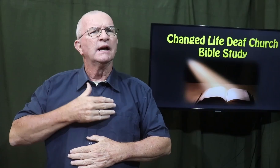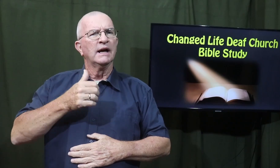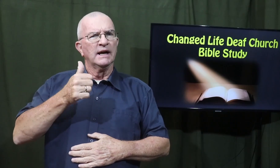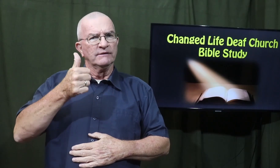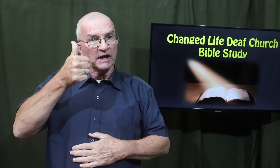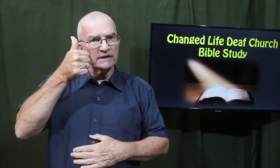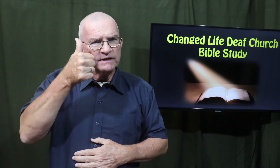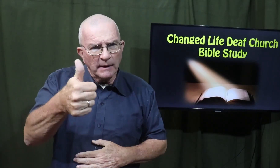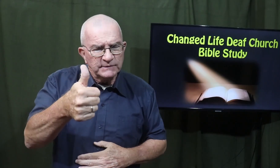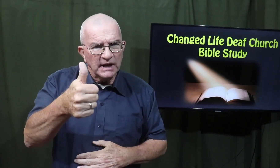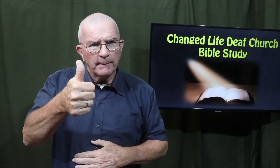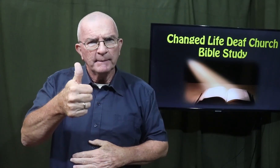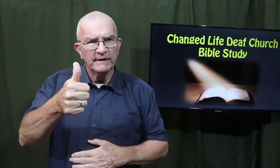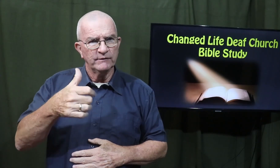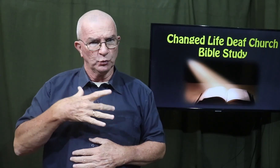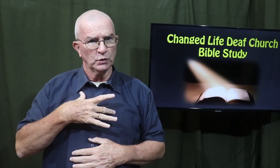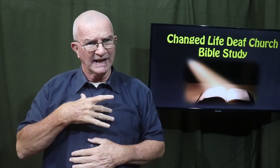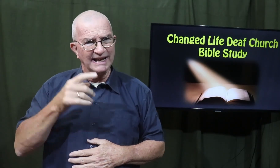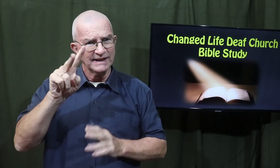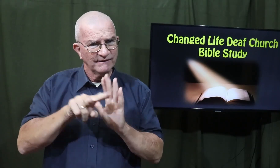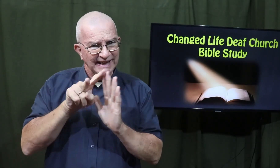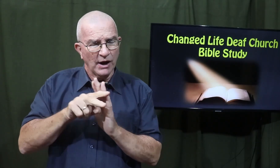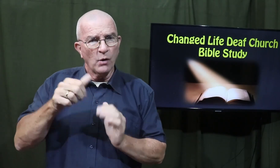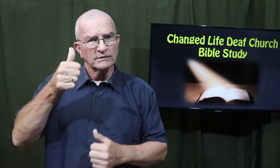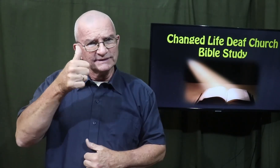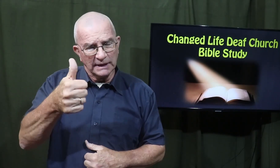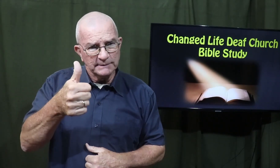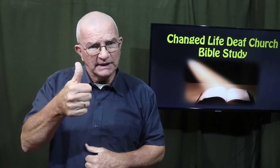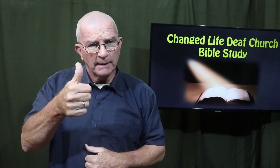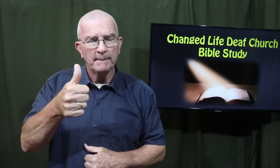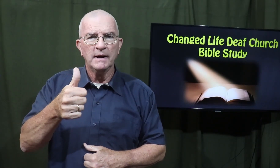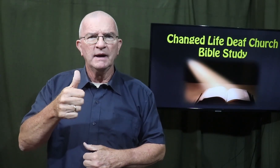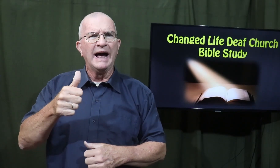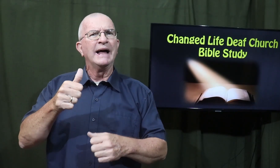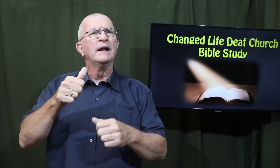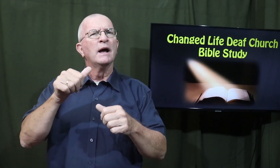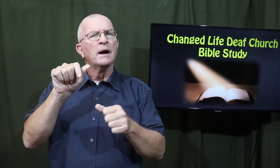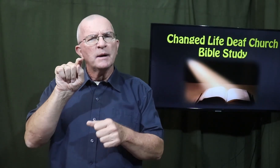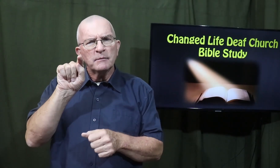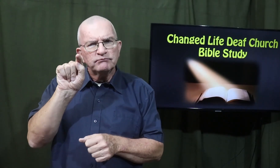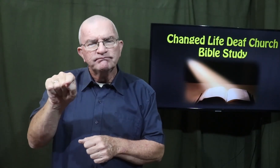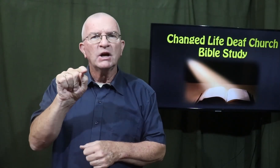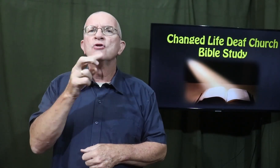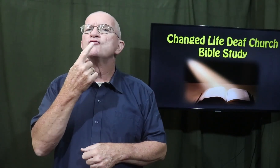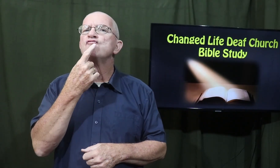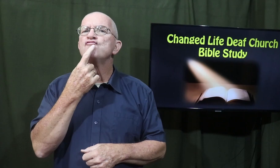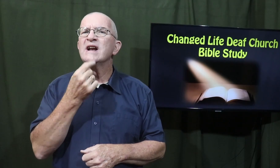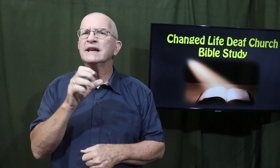Please give us a thumbs up. If you like this video, press the thumbs up, and also the red